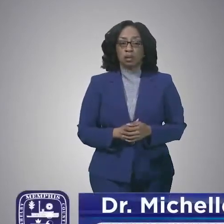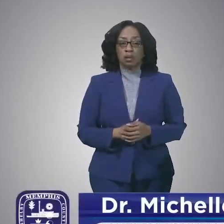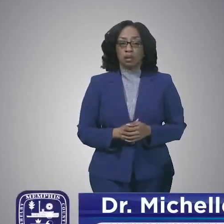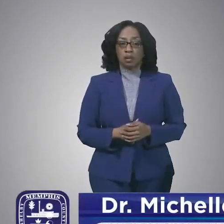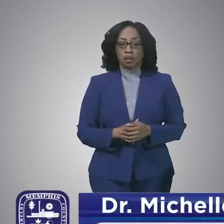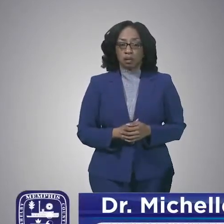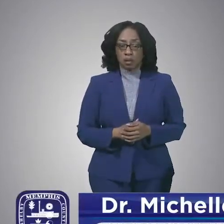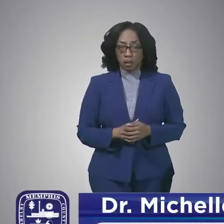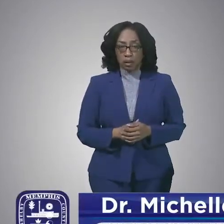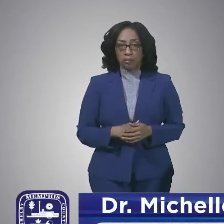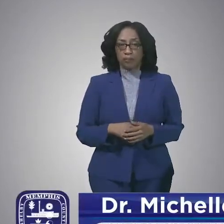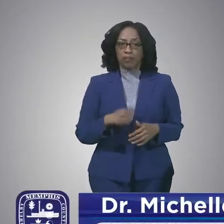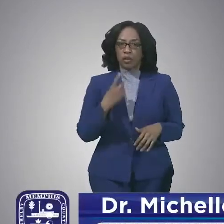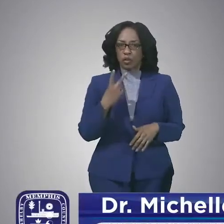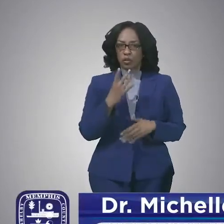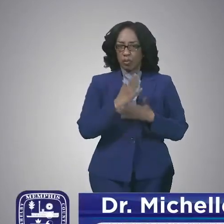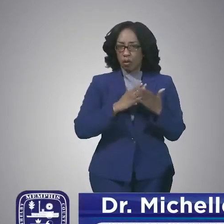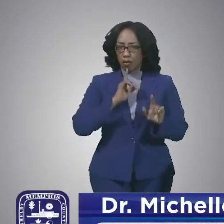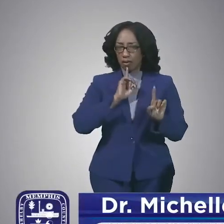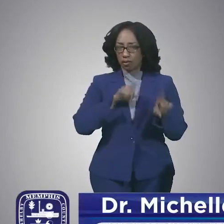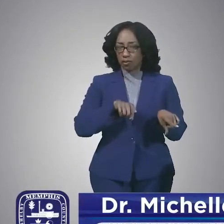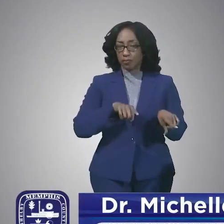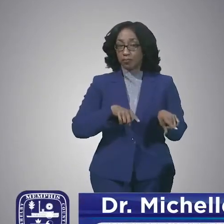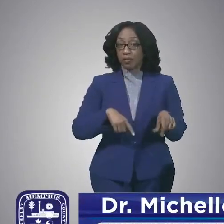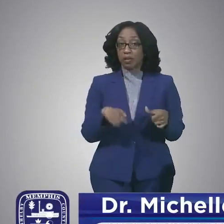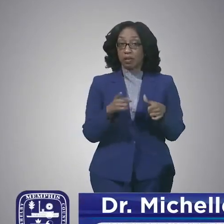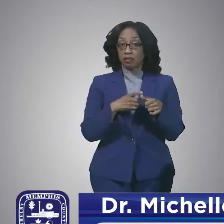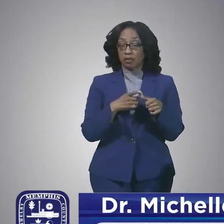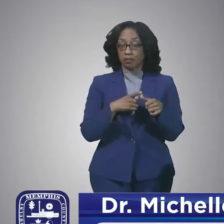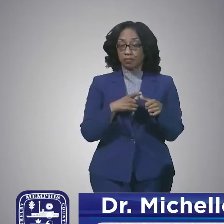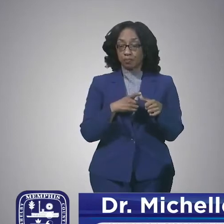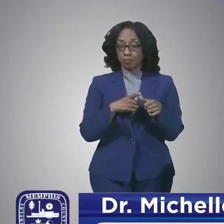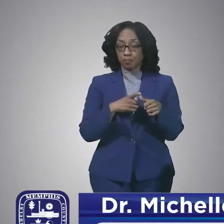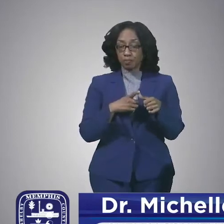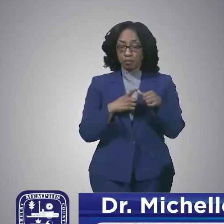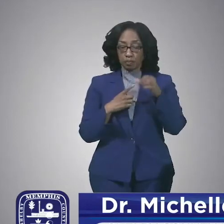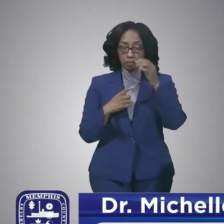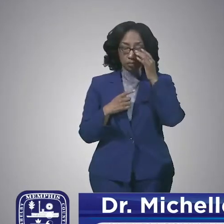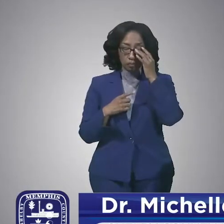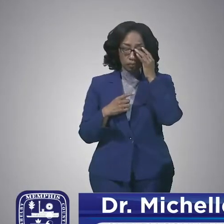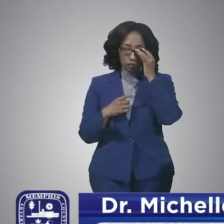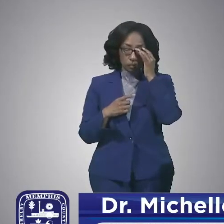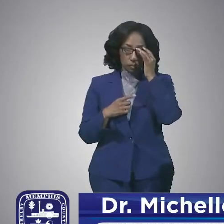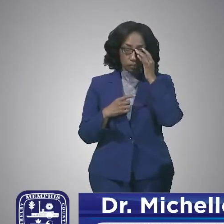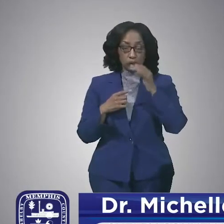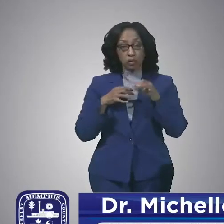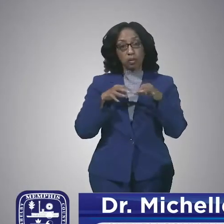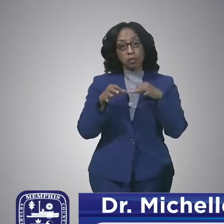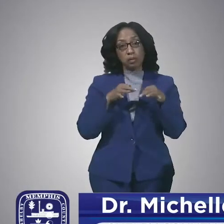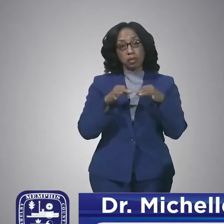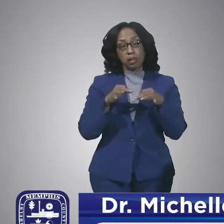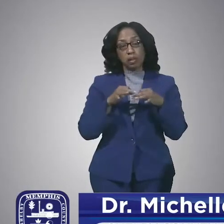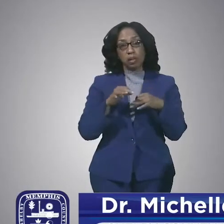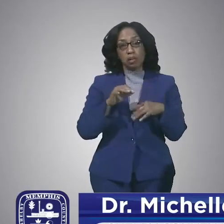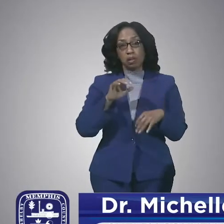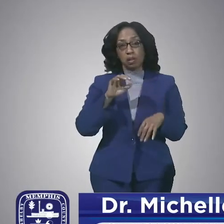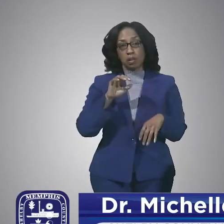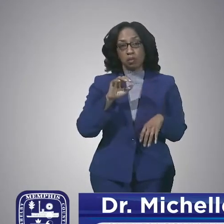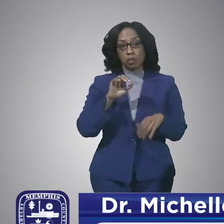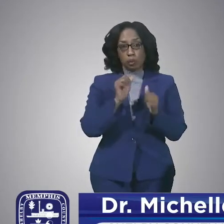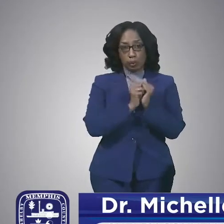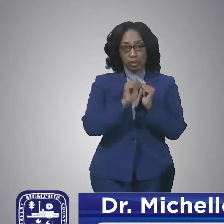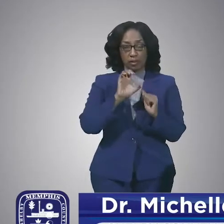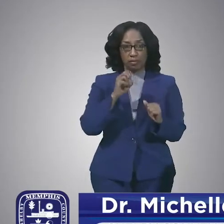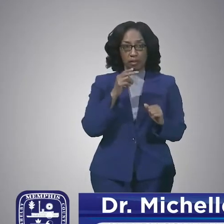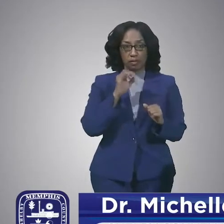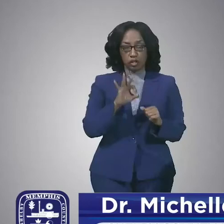will tackle that in two parts. So the first part, it's like you were here listening to my conversation with Chief McGowen. As you know,